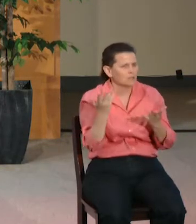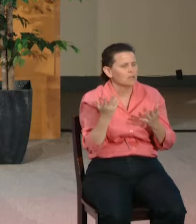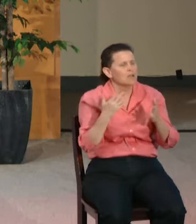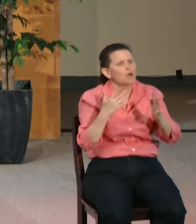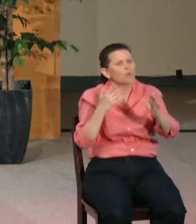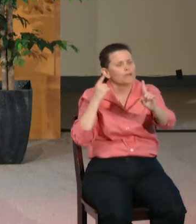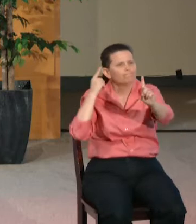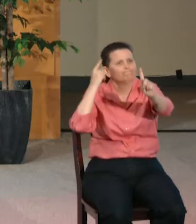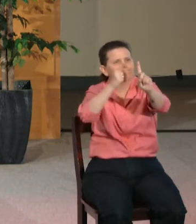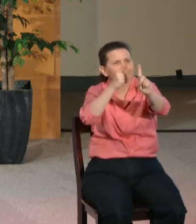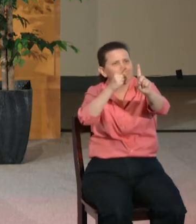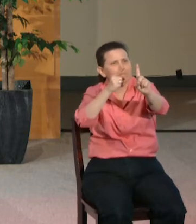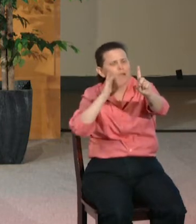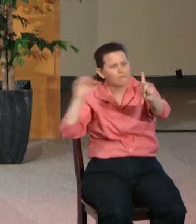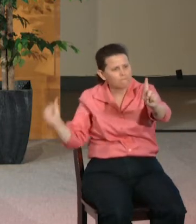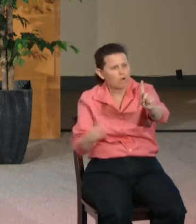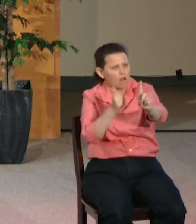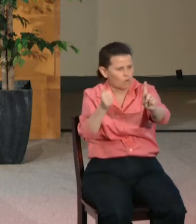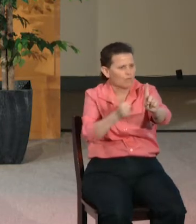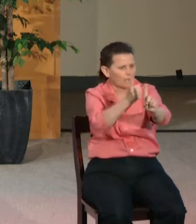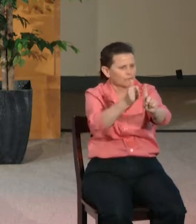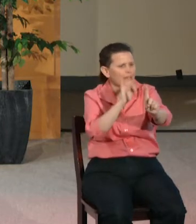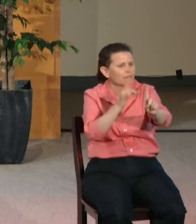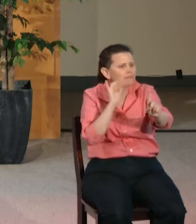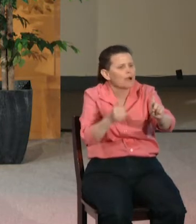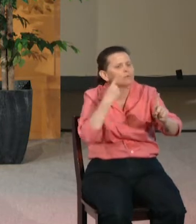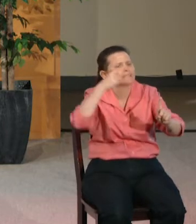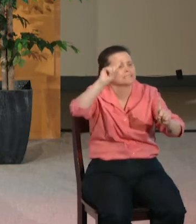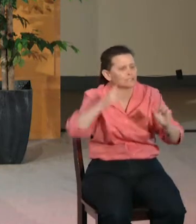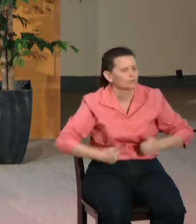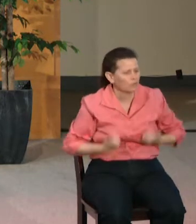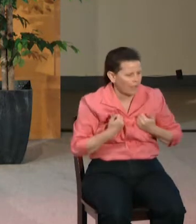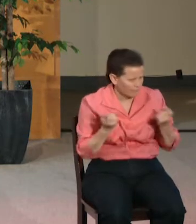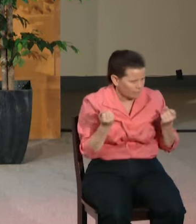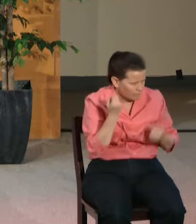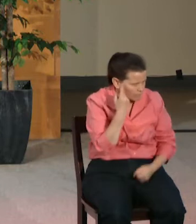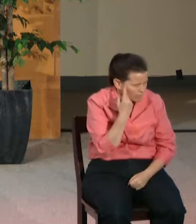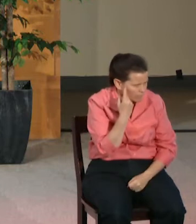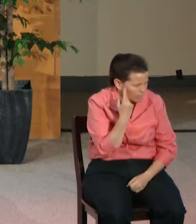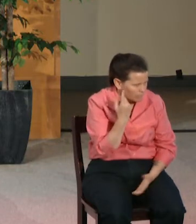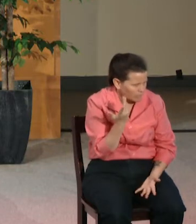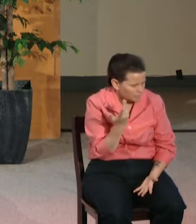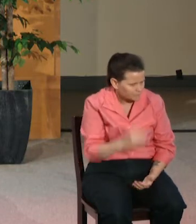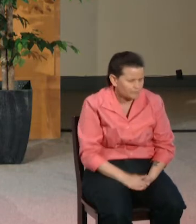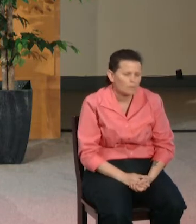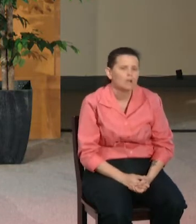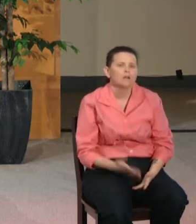I have my own experience with fathers. I had a father who I love very much, but